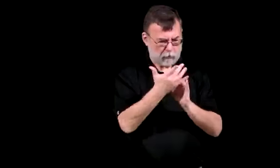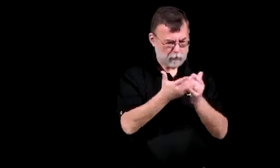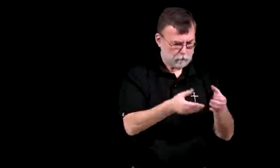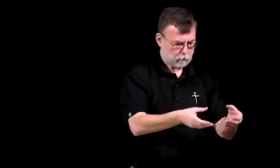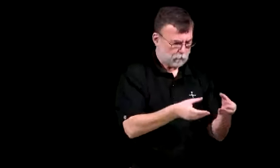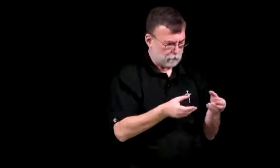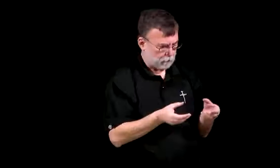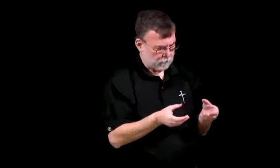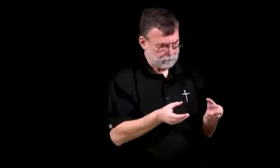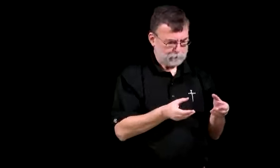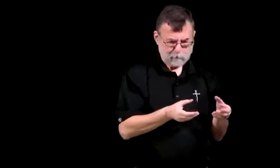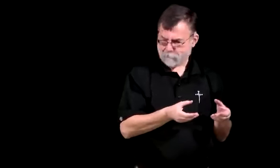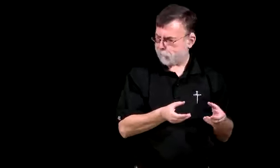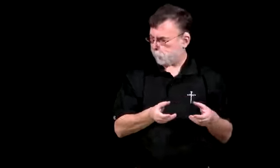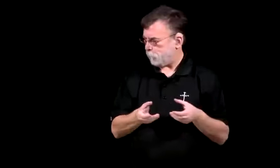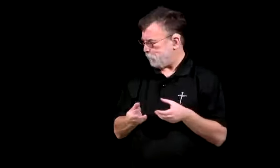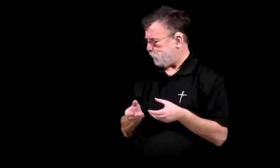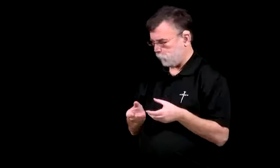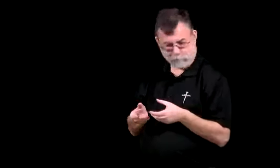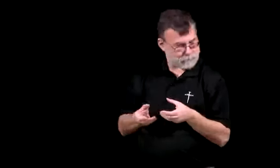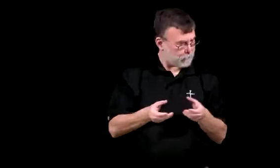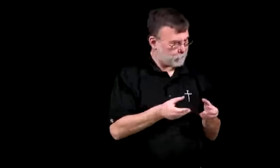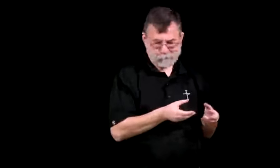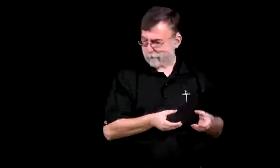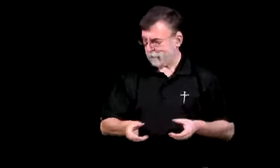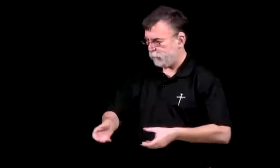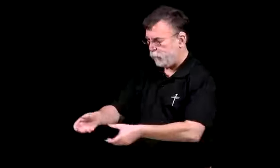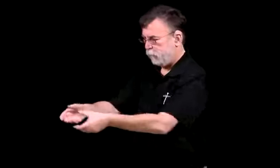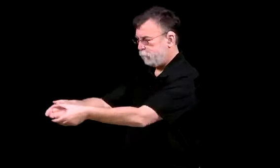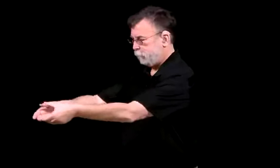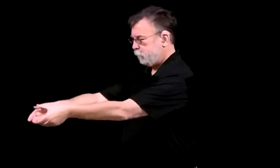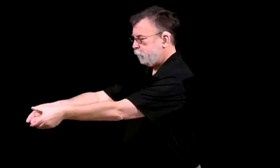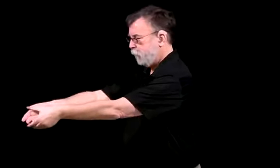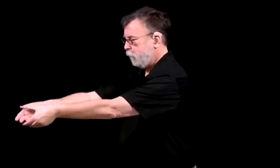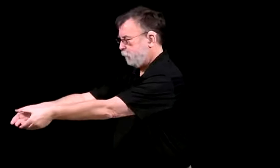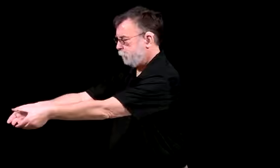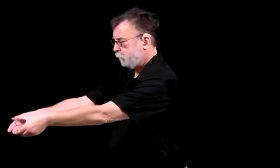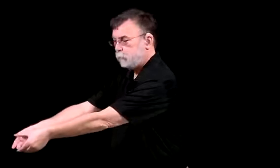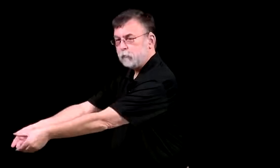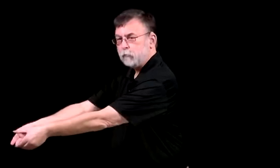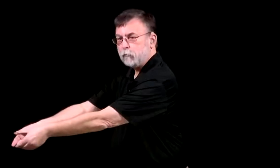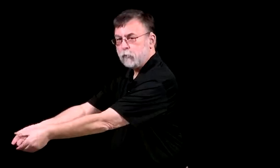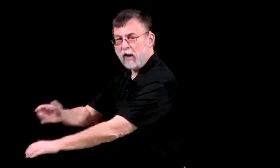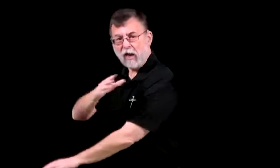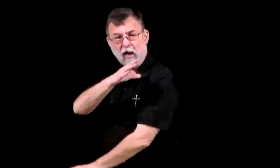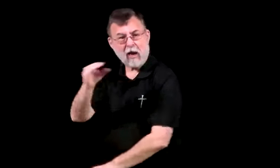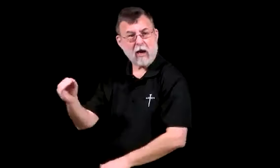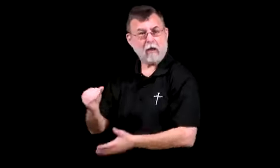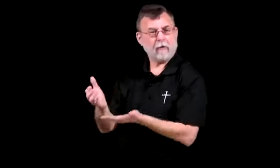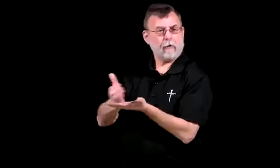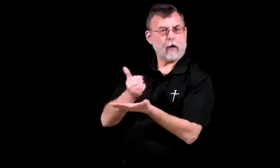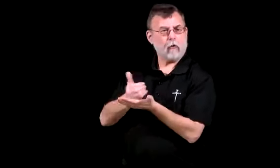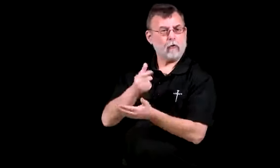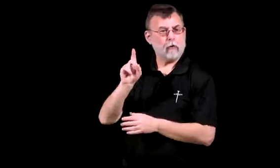and then act on them. Maybe you have a Bible, and you're just like, oh, I'm just gonna leave it